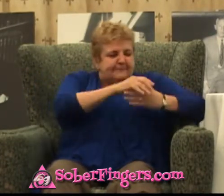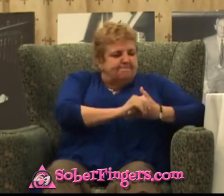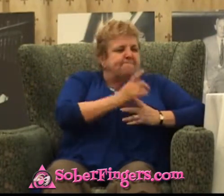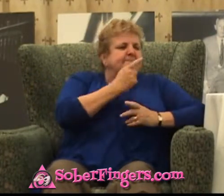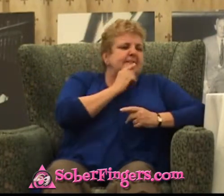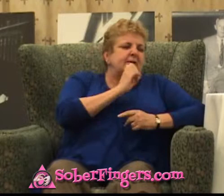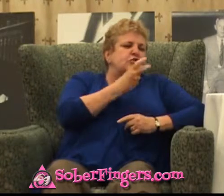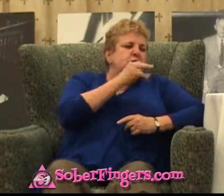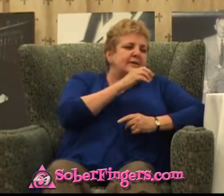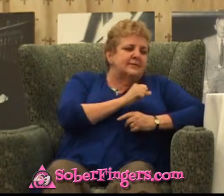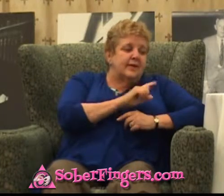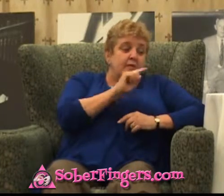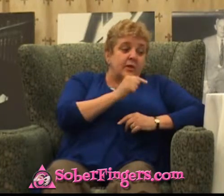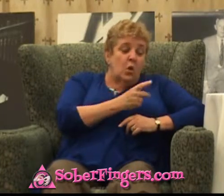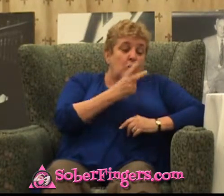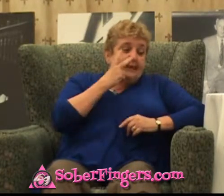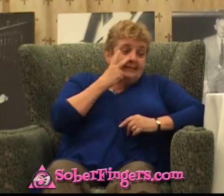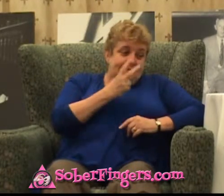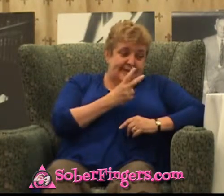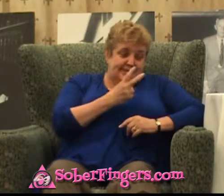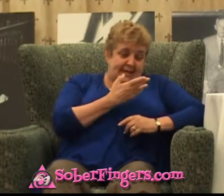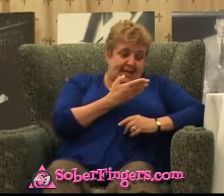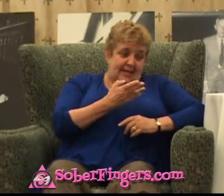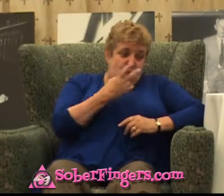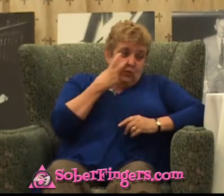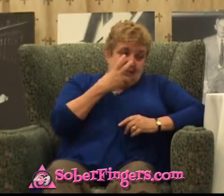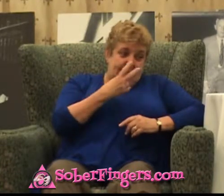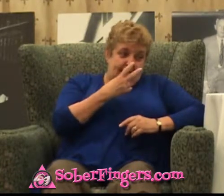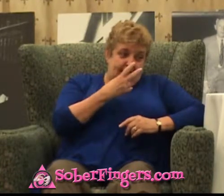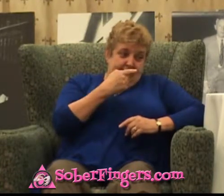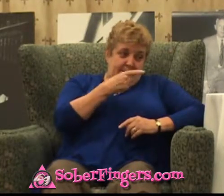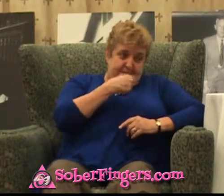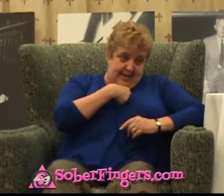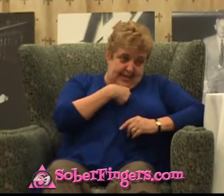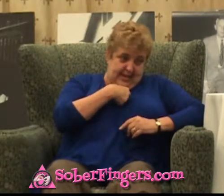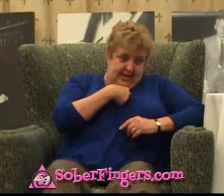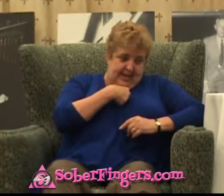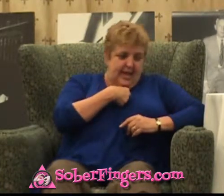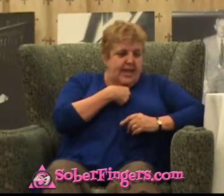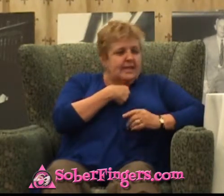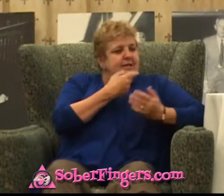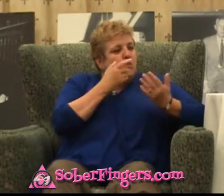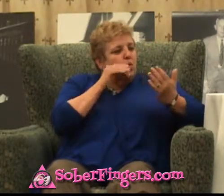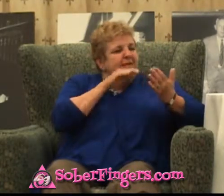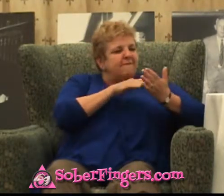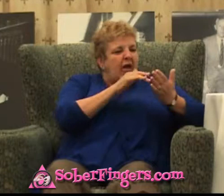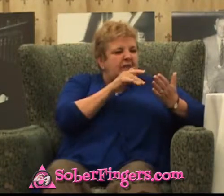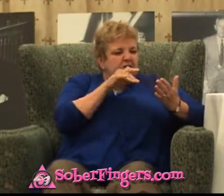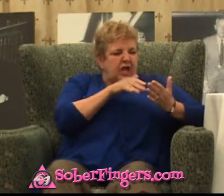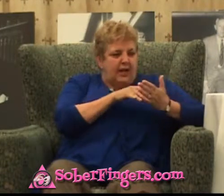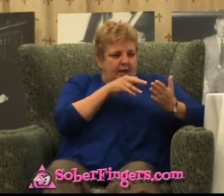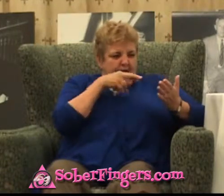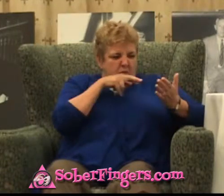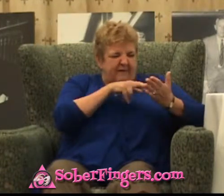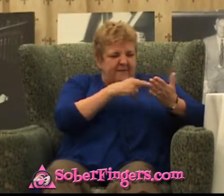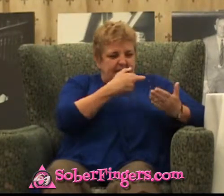only thing that you see in me is a reflection of what already lives in you. And right then I had a